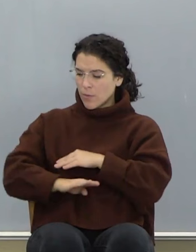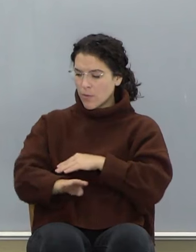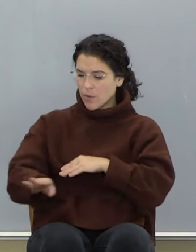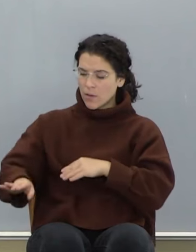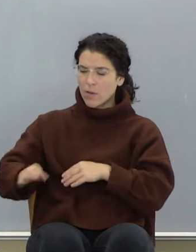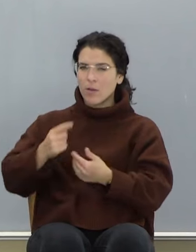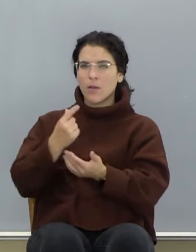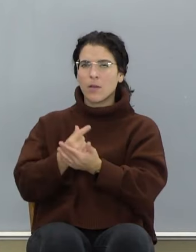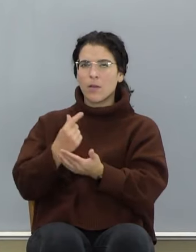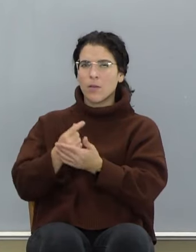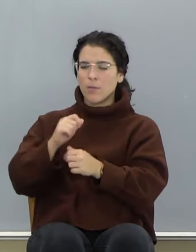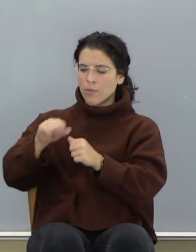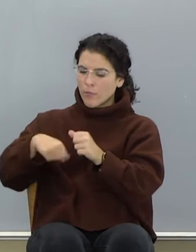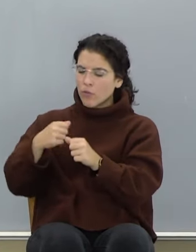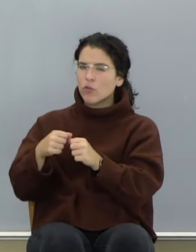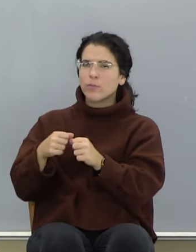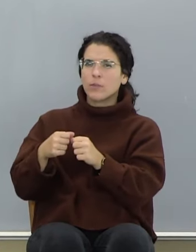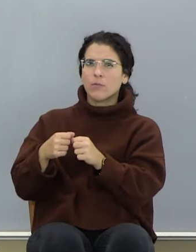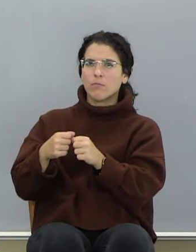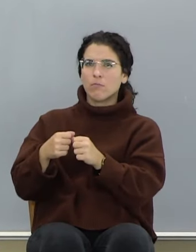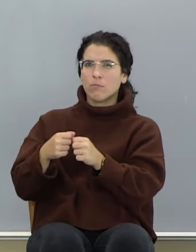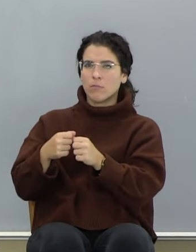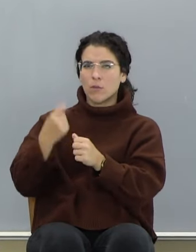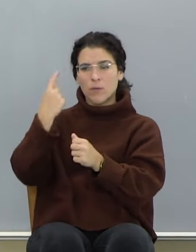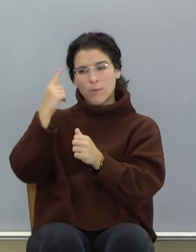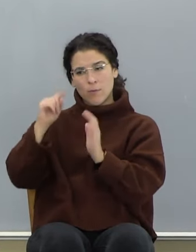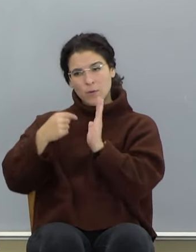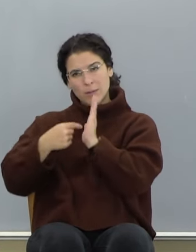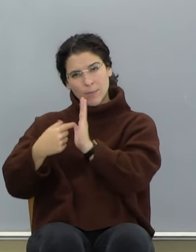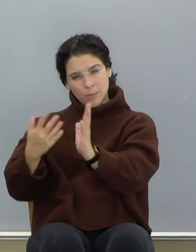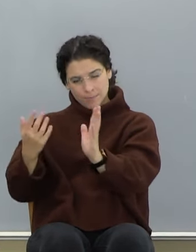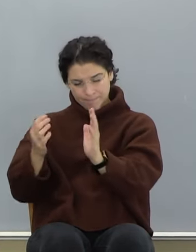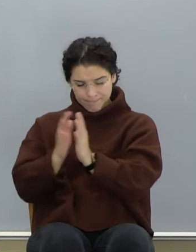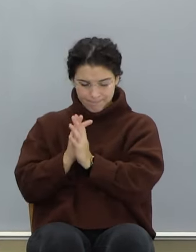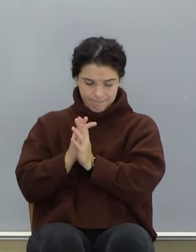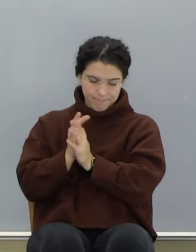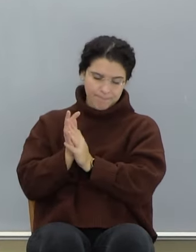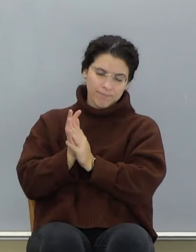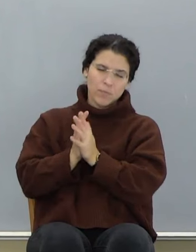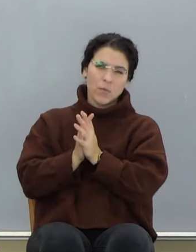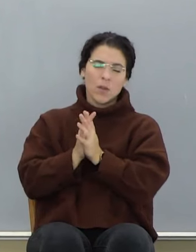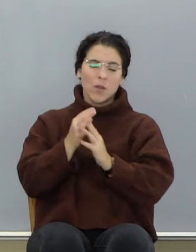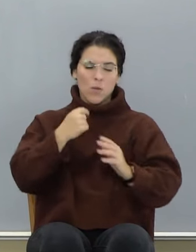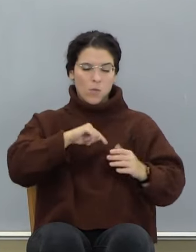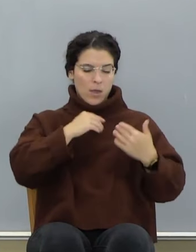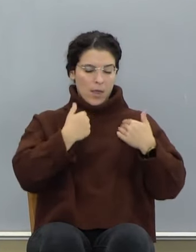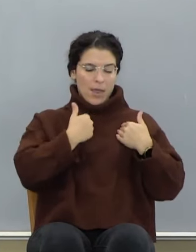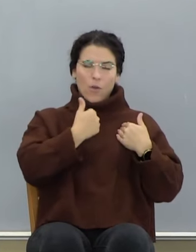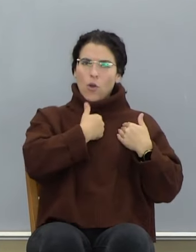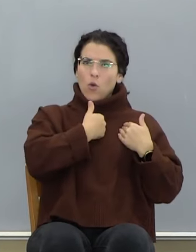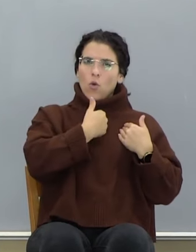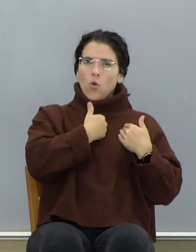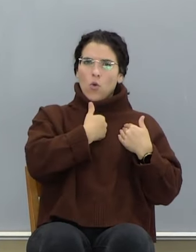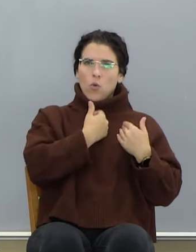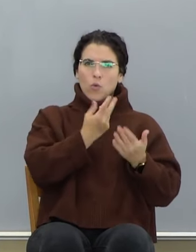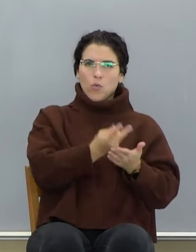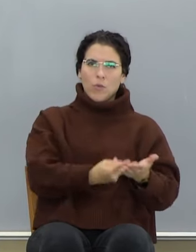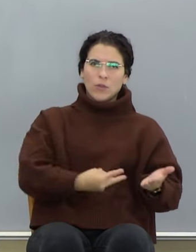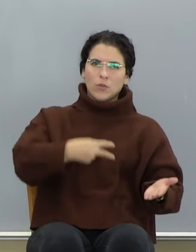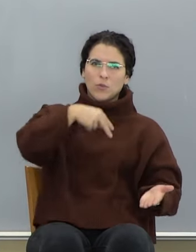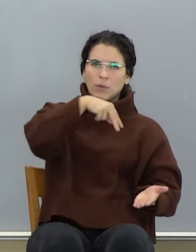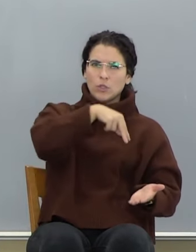Gospel of the circumcision, for example. We have our own